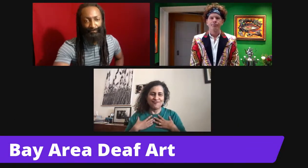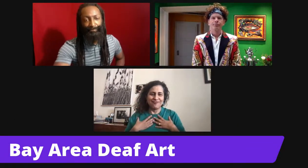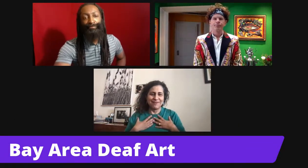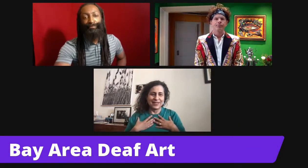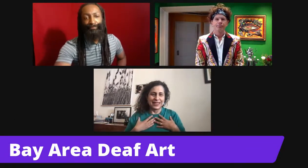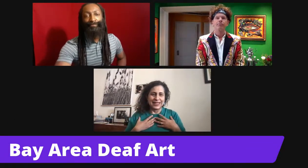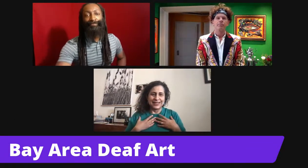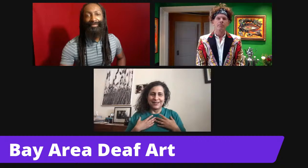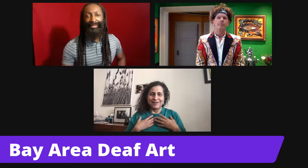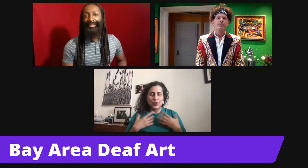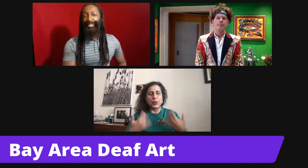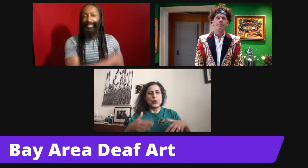unfortunately, you know,